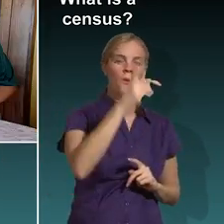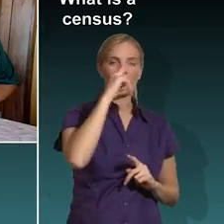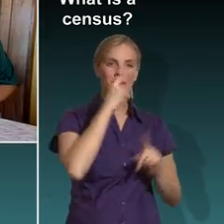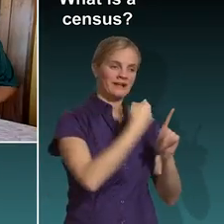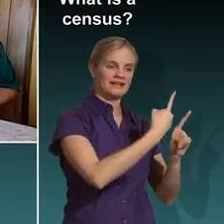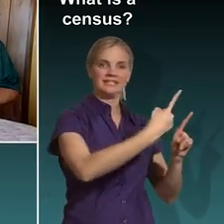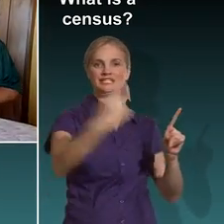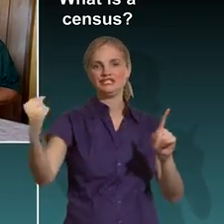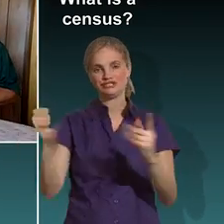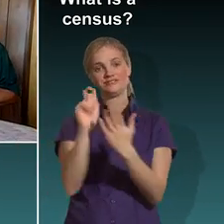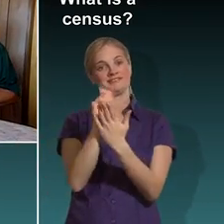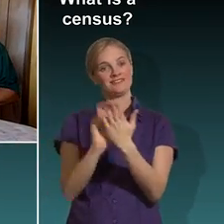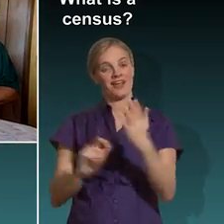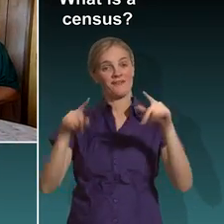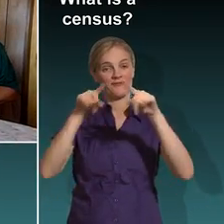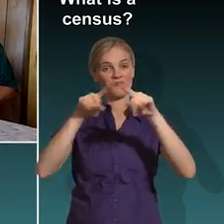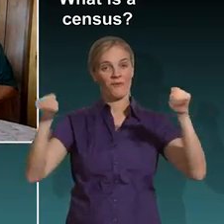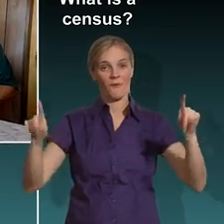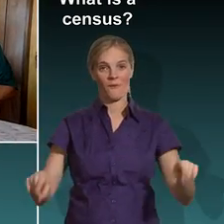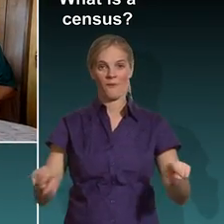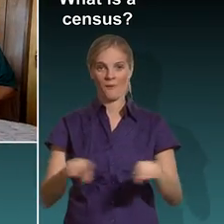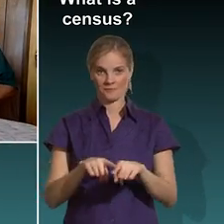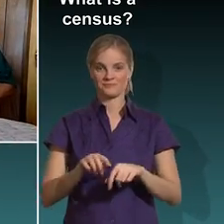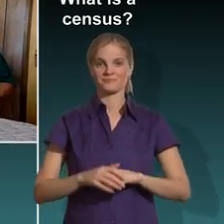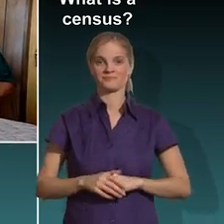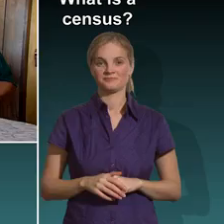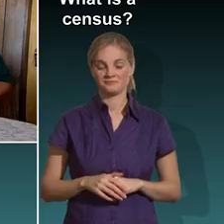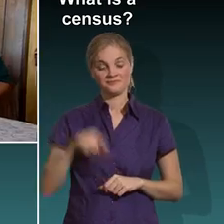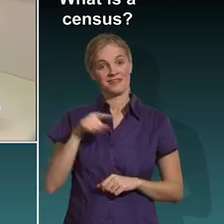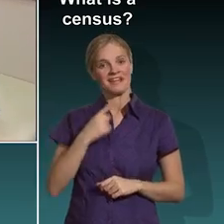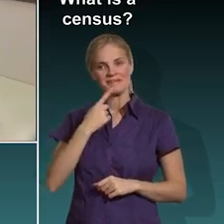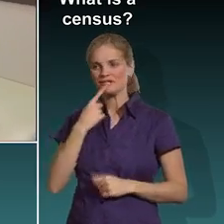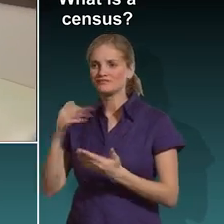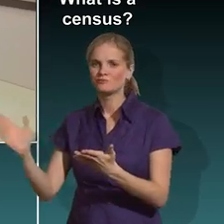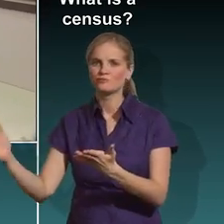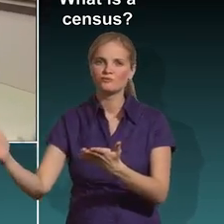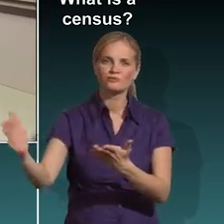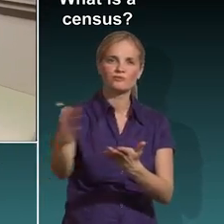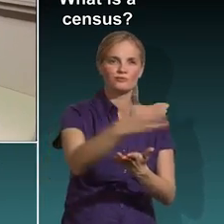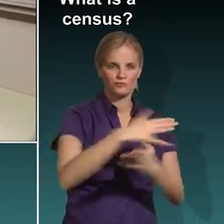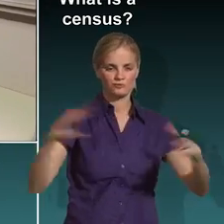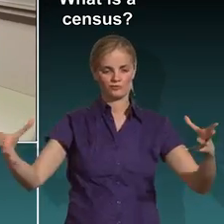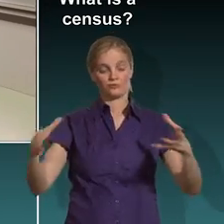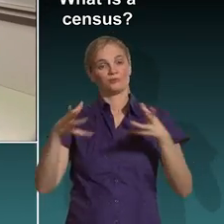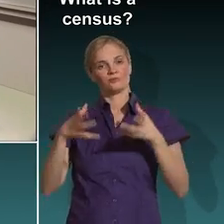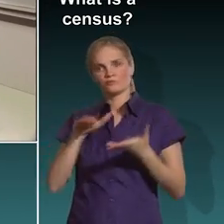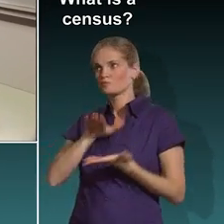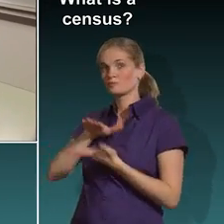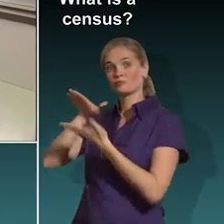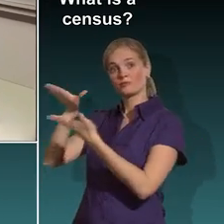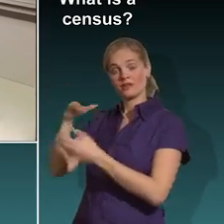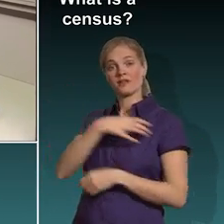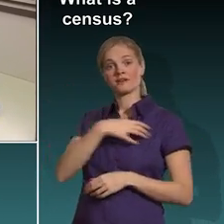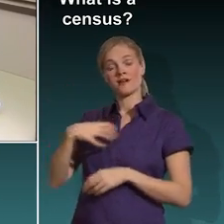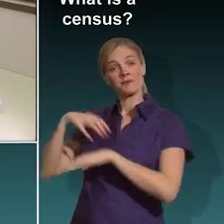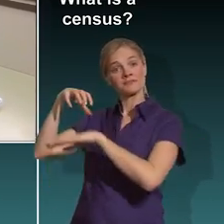A census is where every person in New Zealand completes a form. The information is gathered together